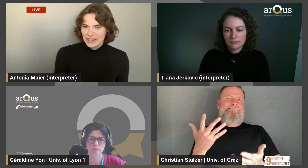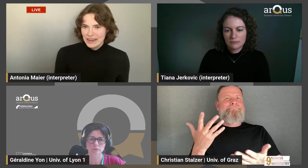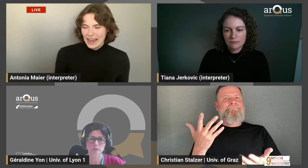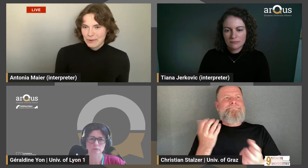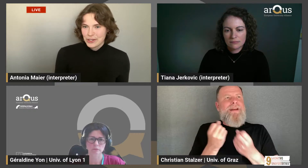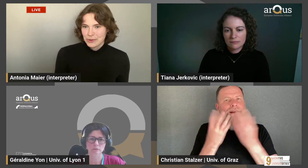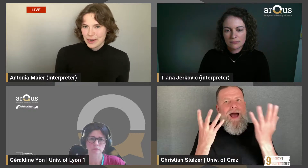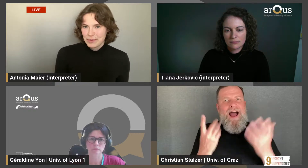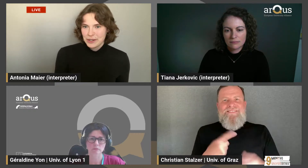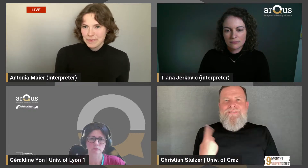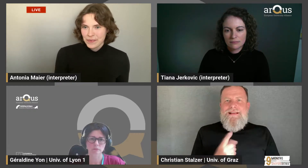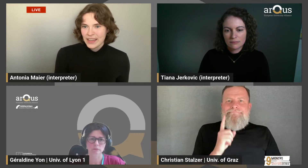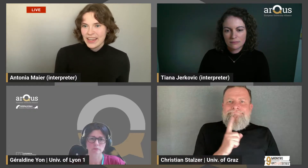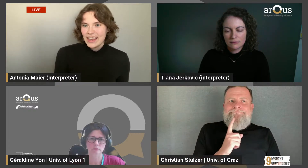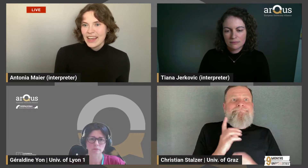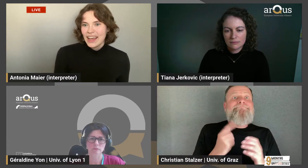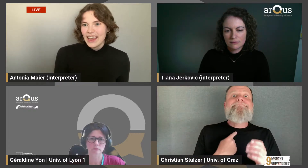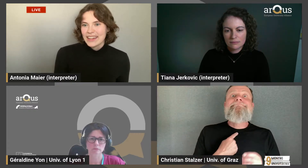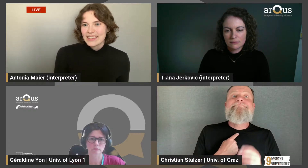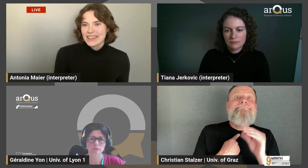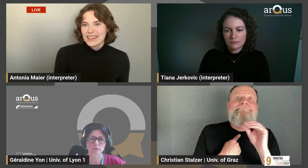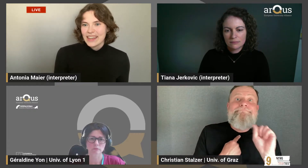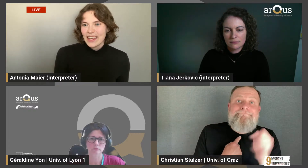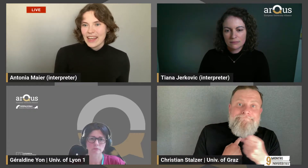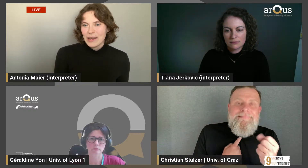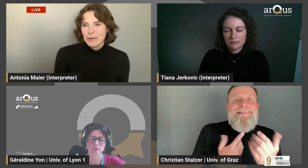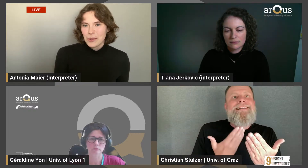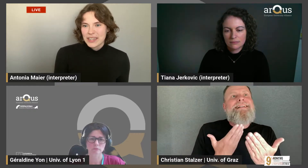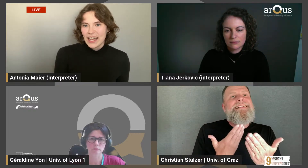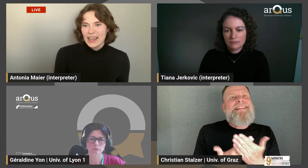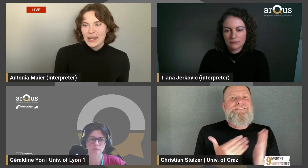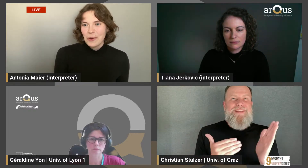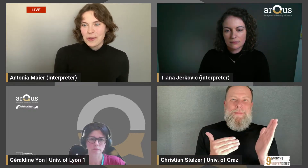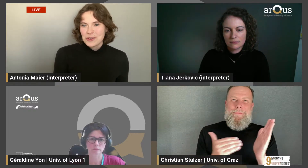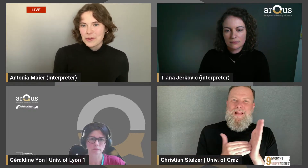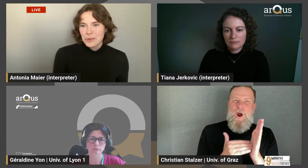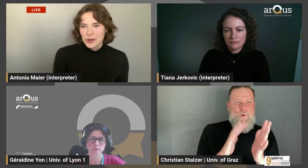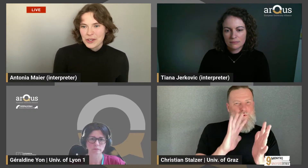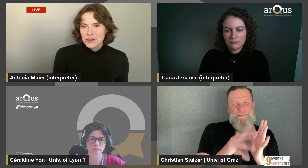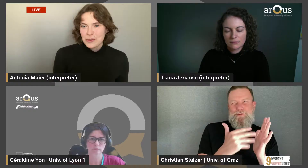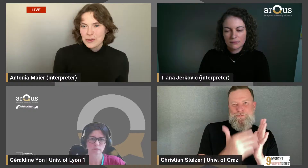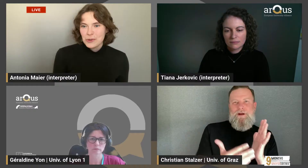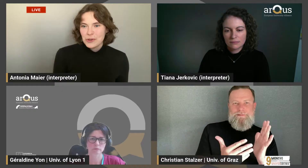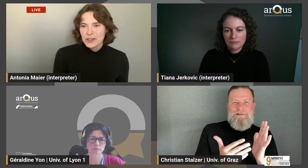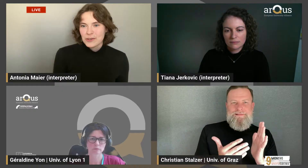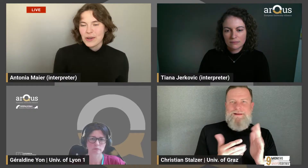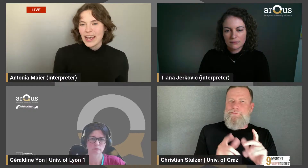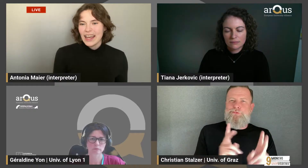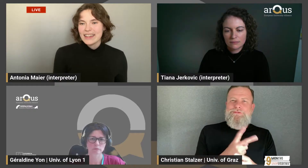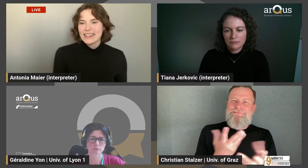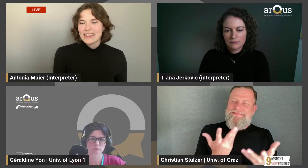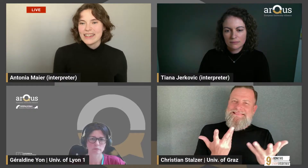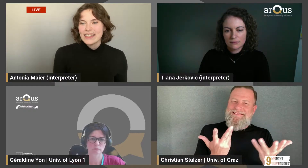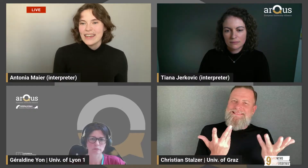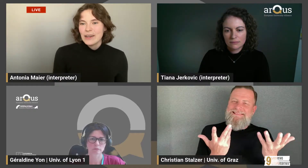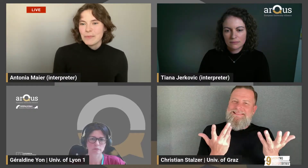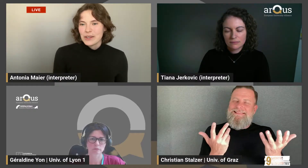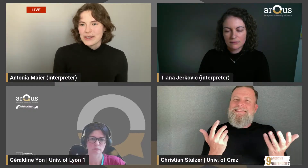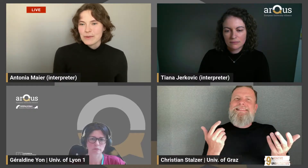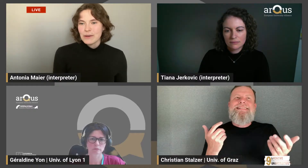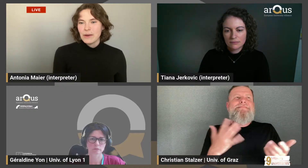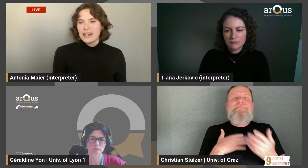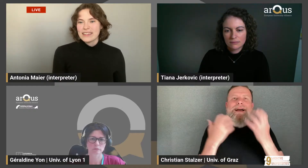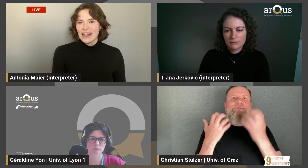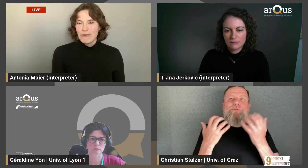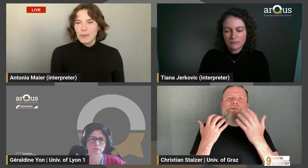spoken language grammar. And what I also want to add is that